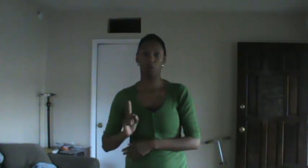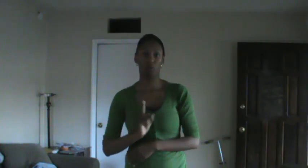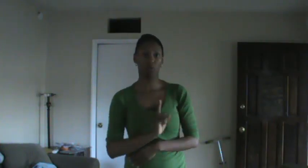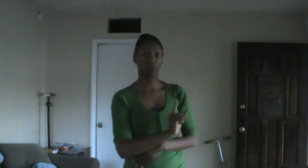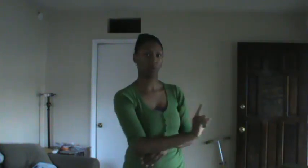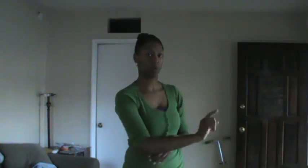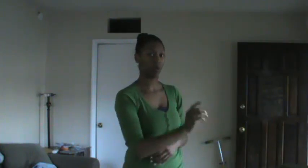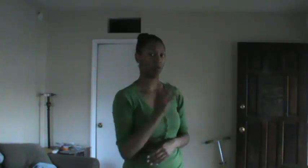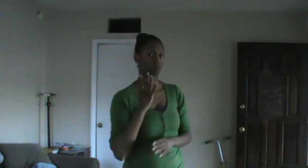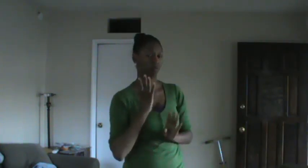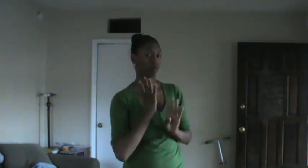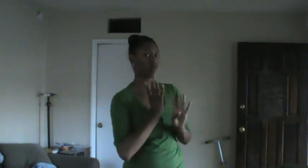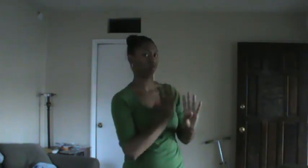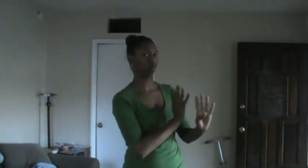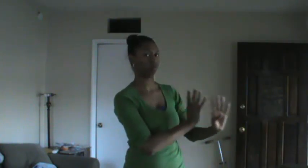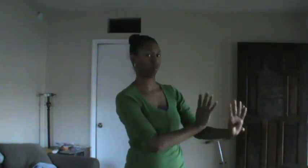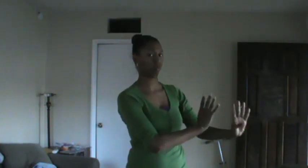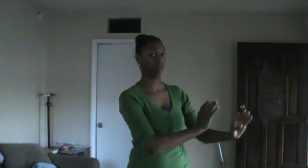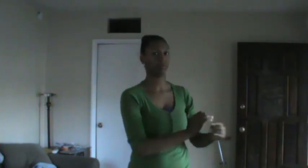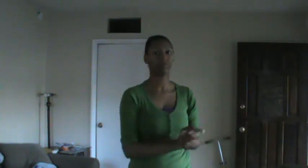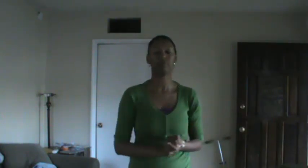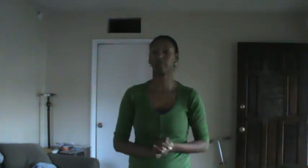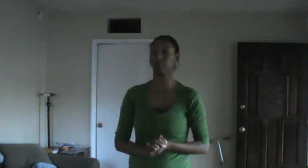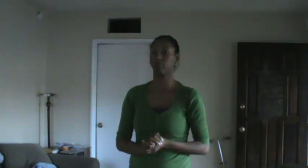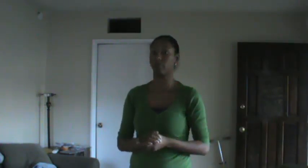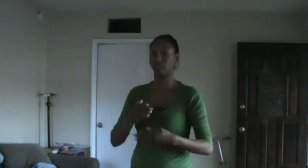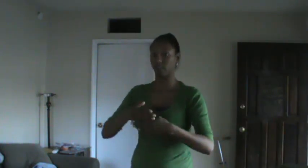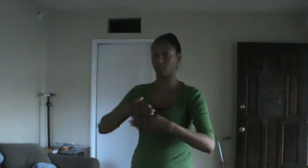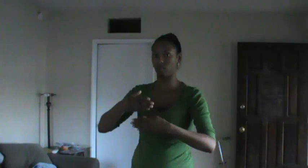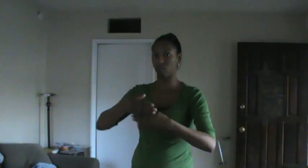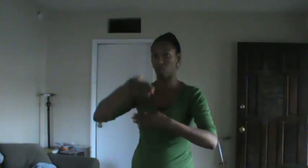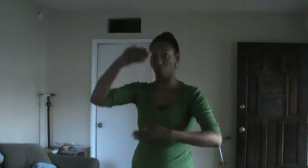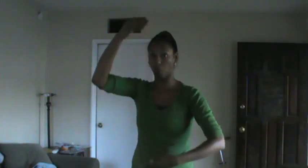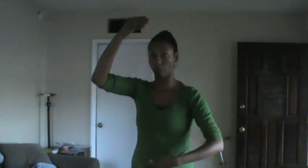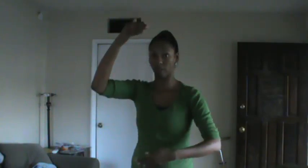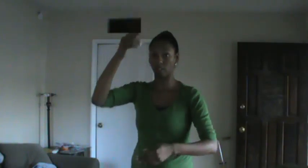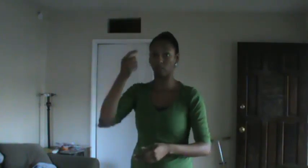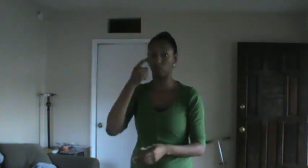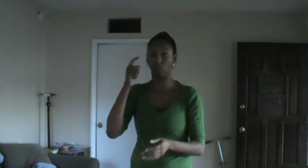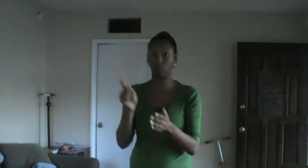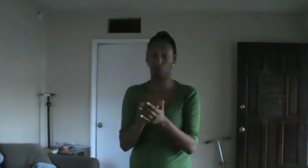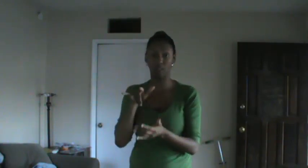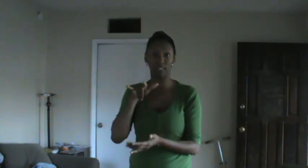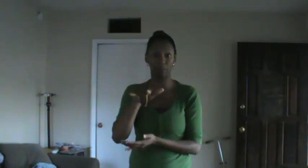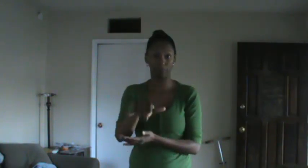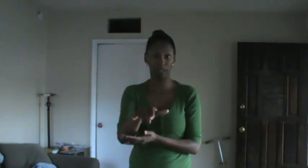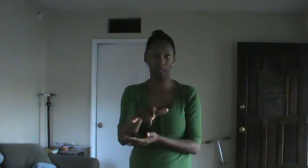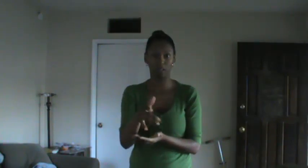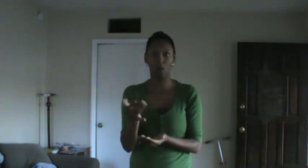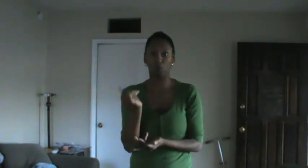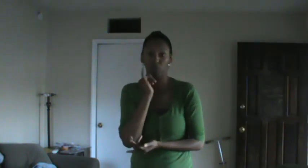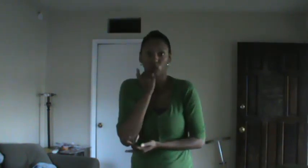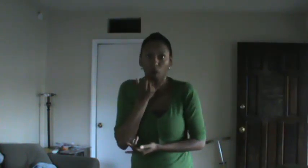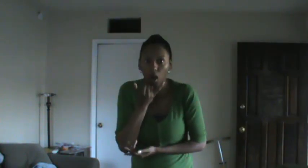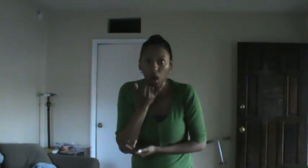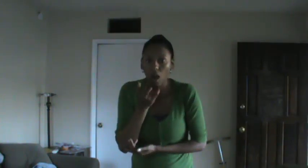out their cameras, and out of the window they started snapping pictures at the burning fuselage. So it was